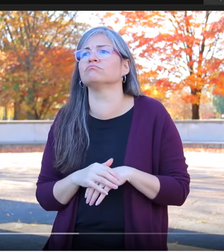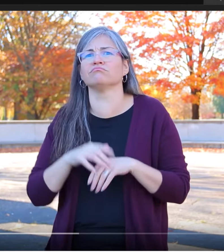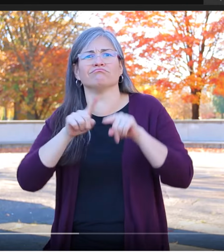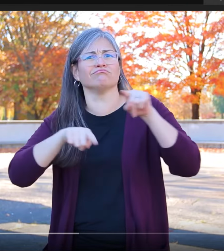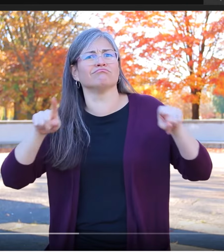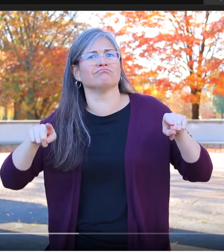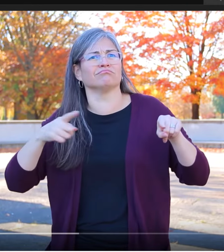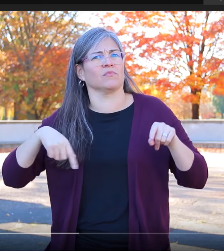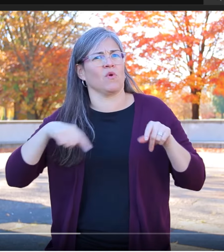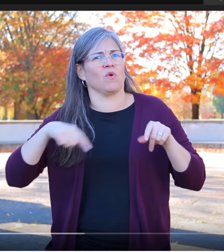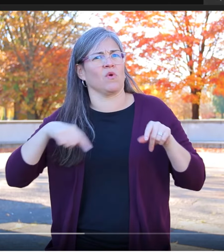opportunities,